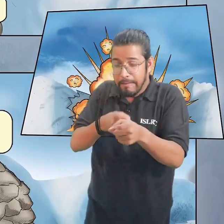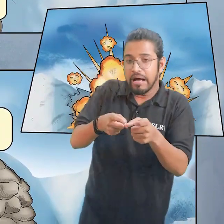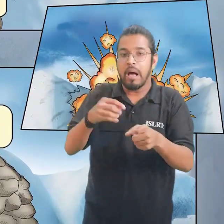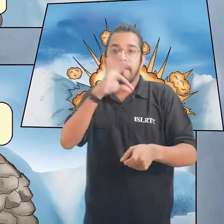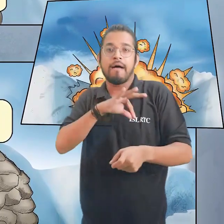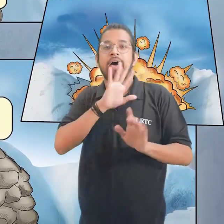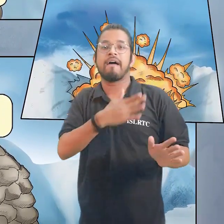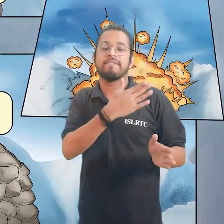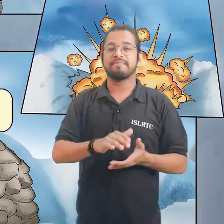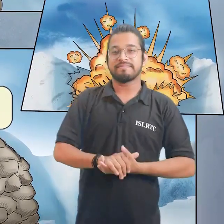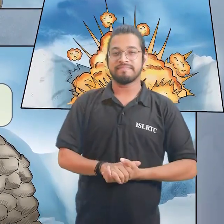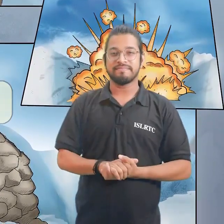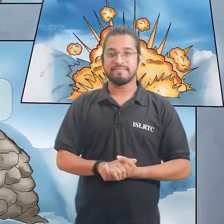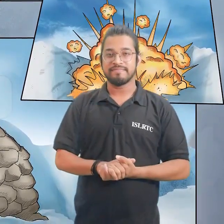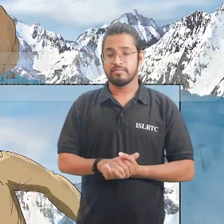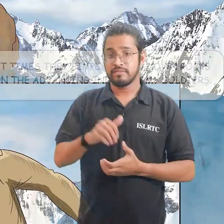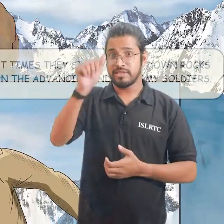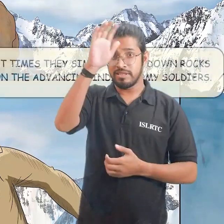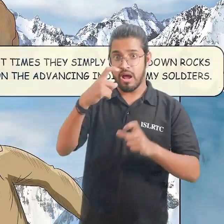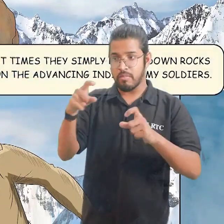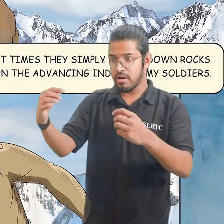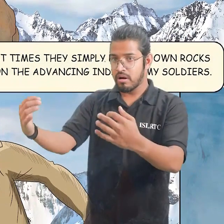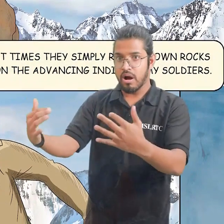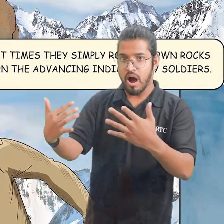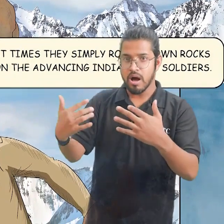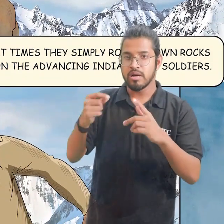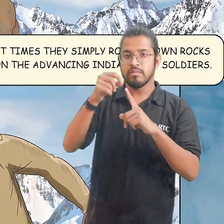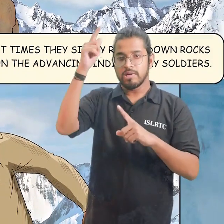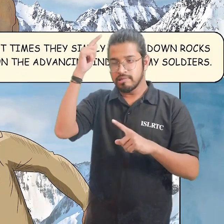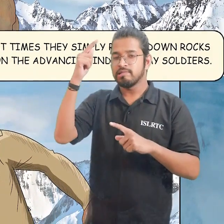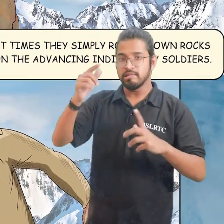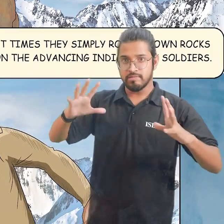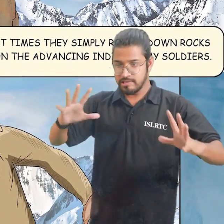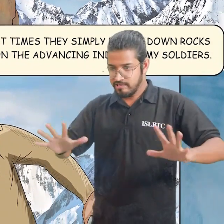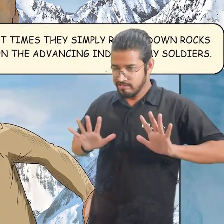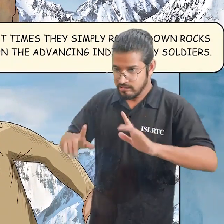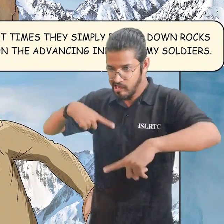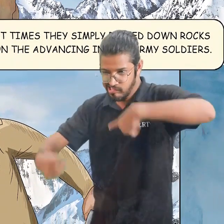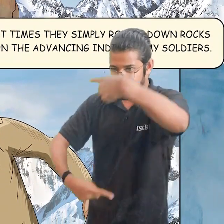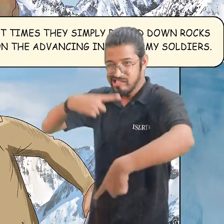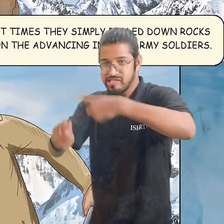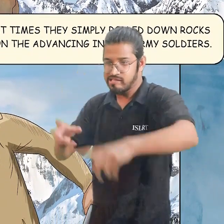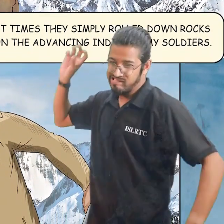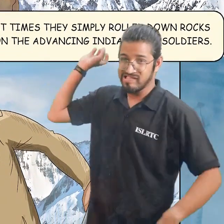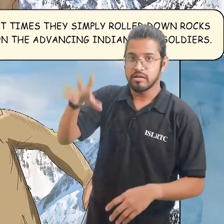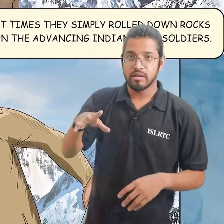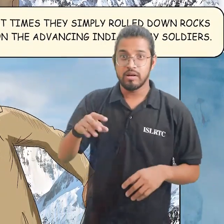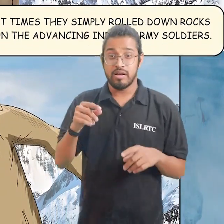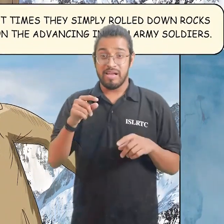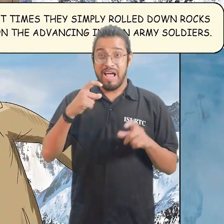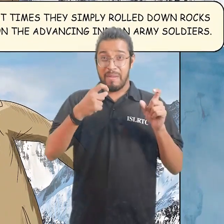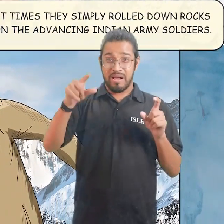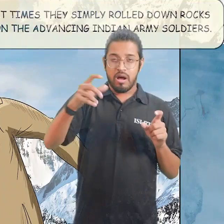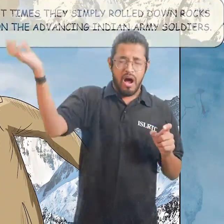in bunkers and on the height. At times, they simply rolled down rocks on the advancing